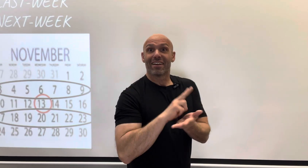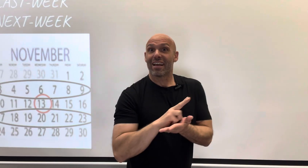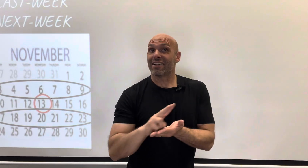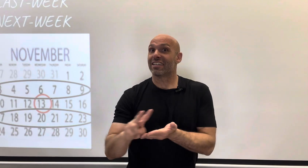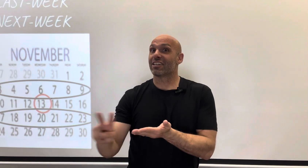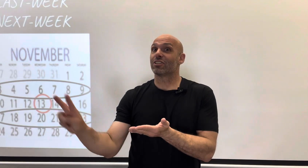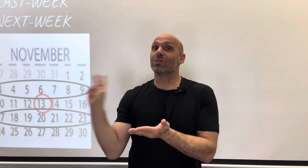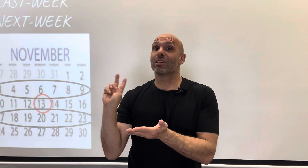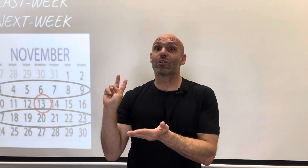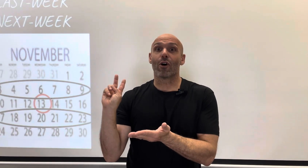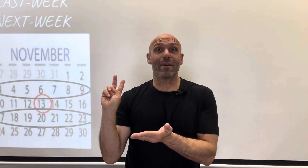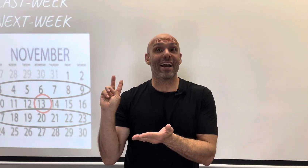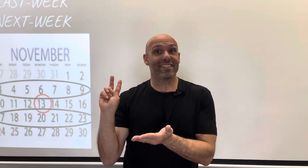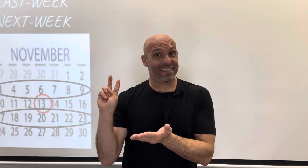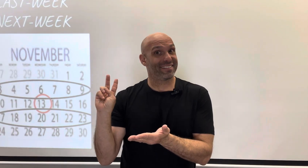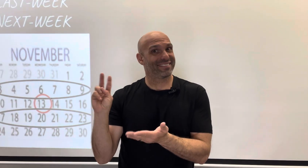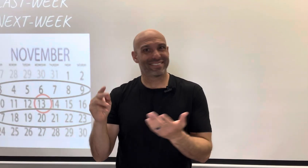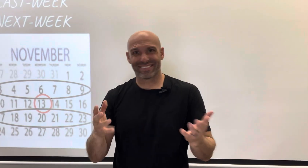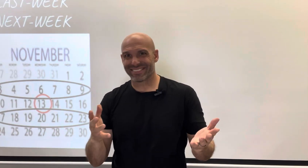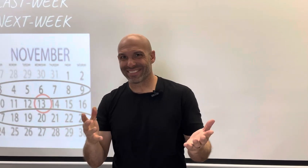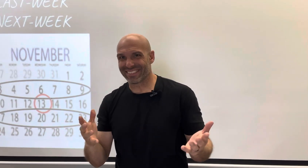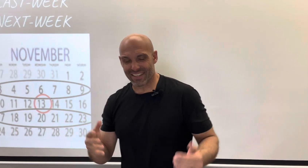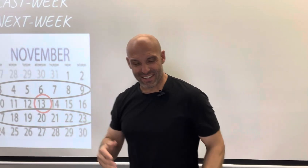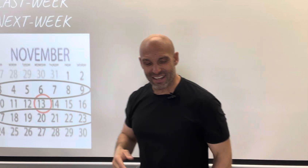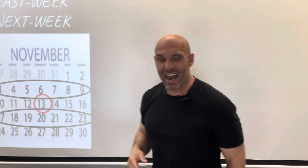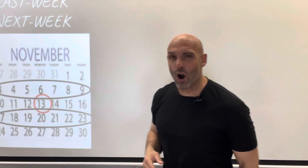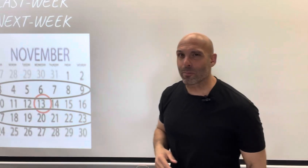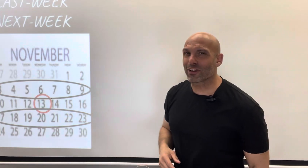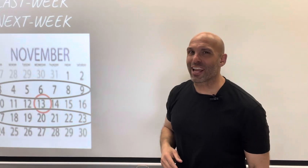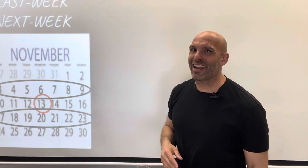and you take your 2 and you throw it behind you. I hope you're getting it.